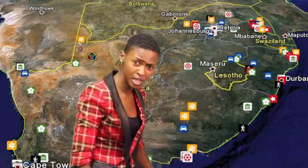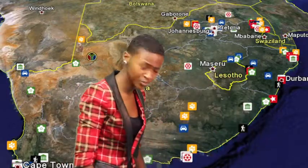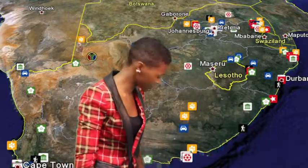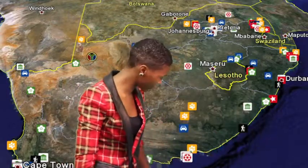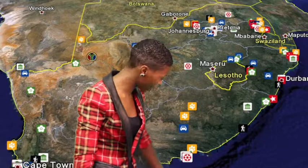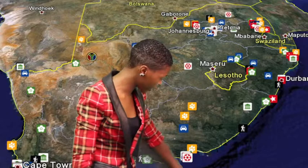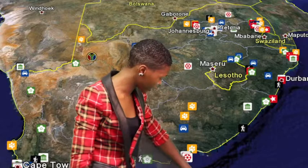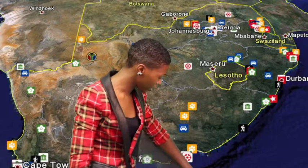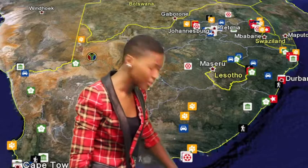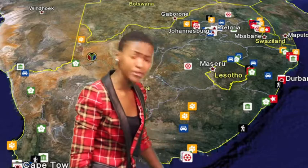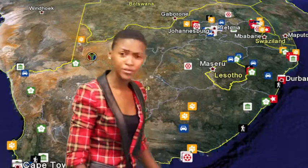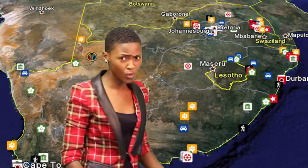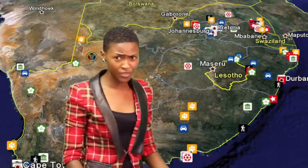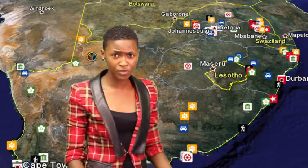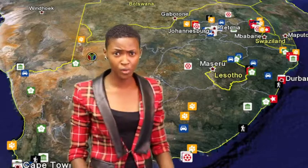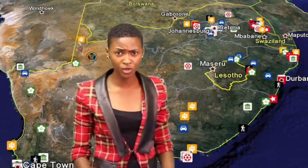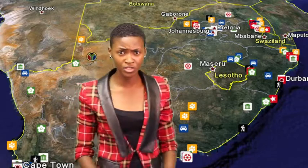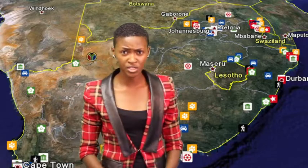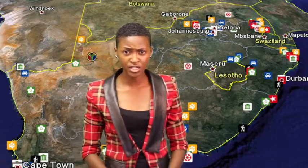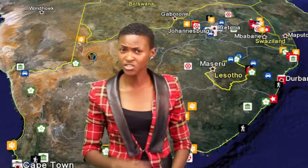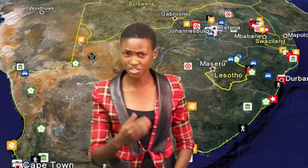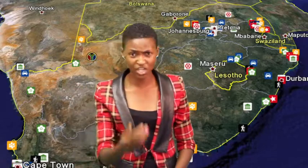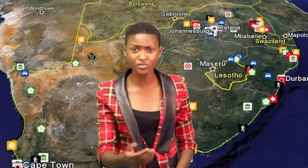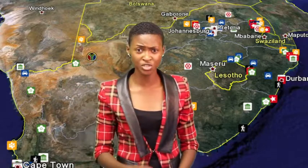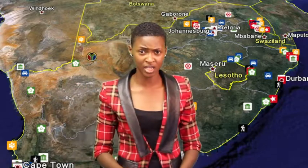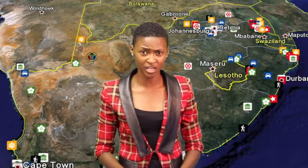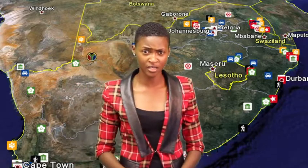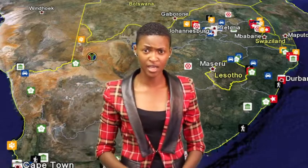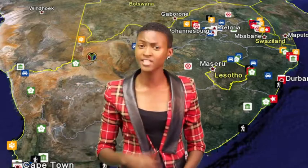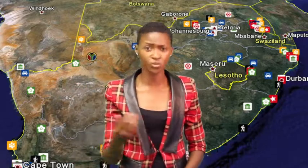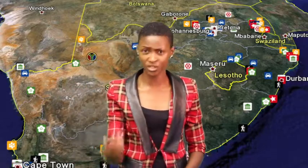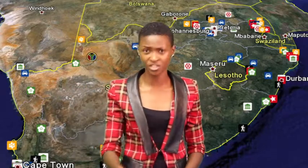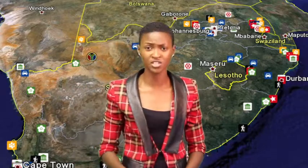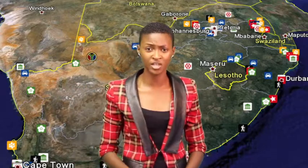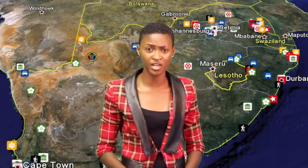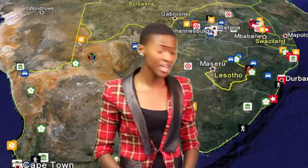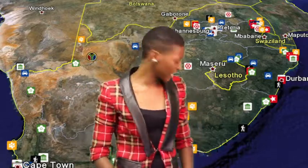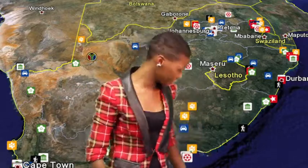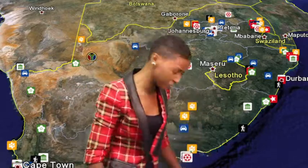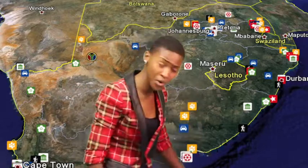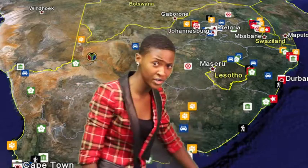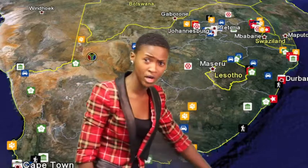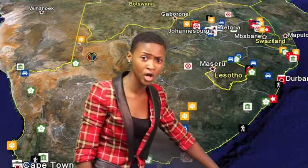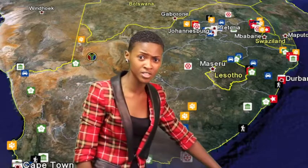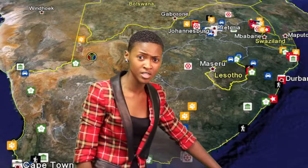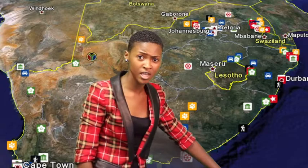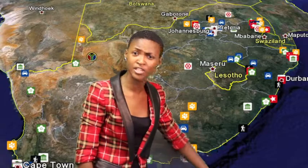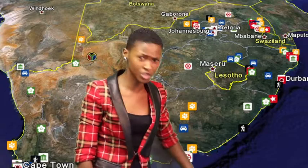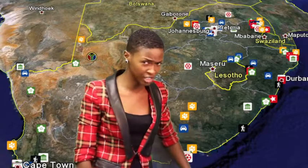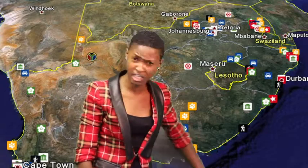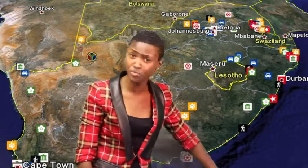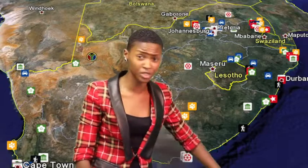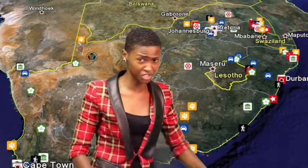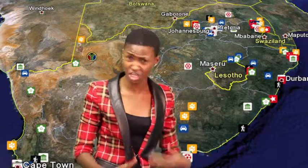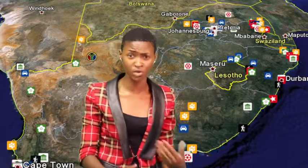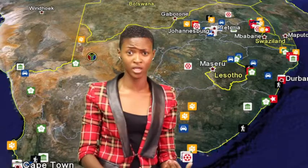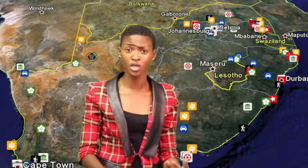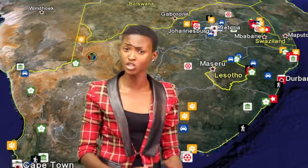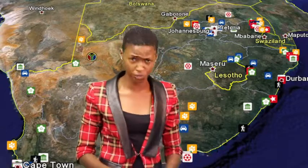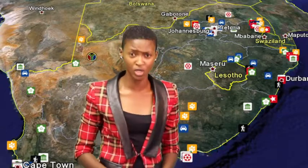depths of hell, the weather report is the same today as it was yesterday. It is burning hot, and it's going to keep continuing to be